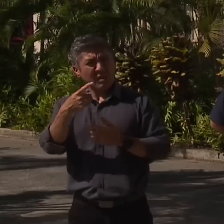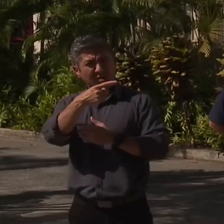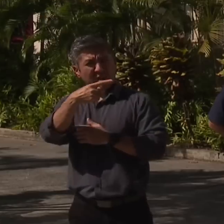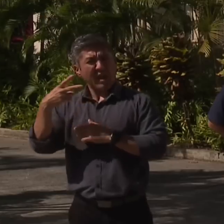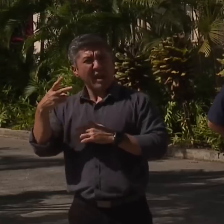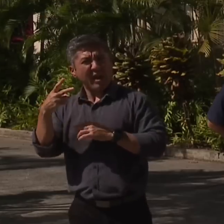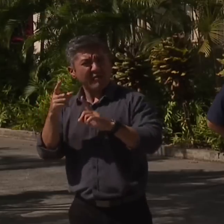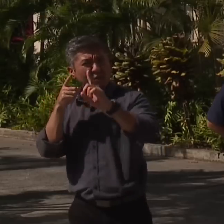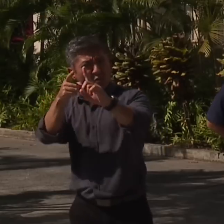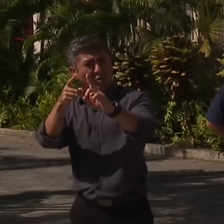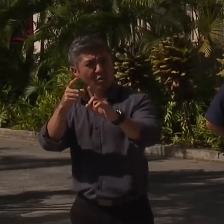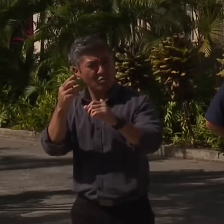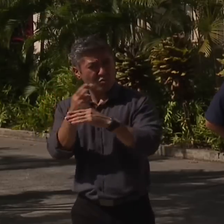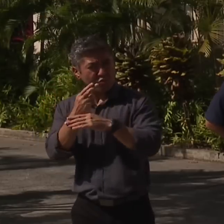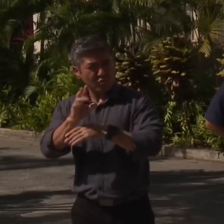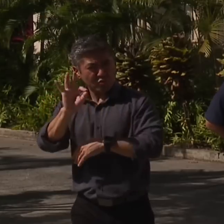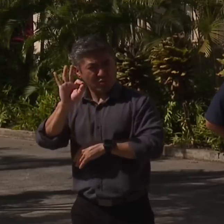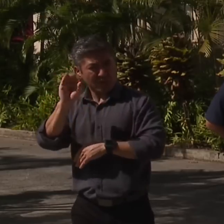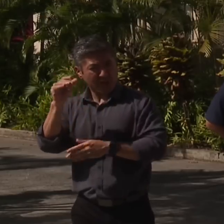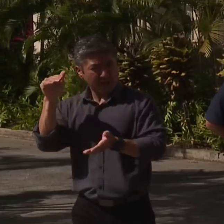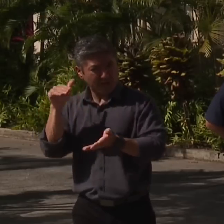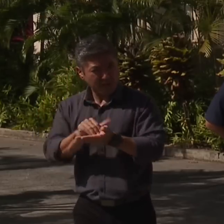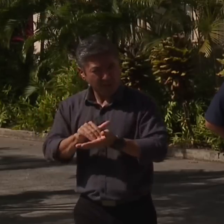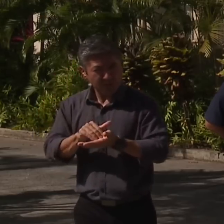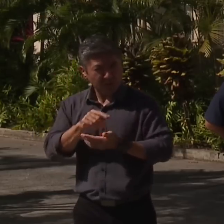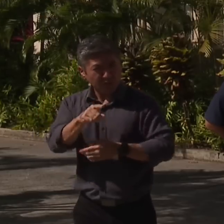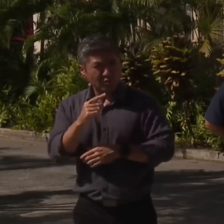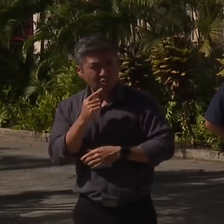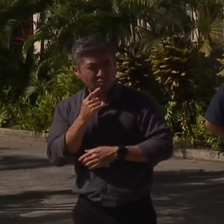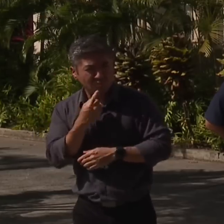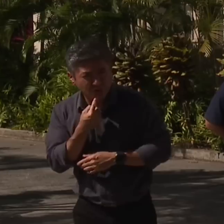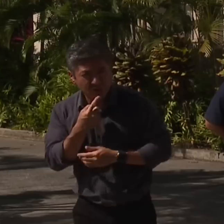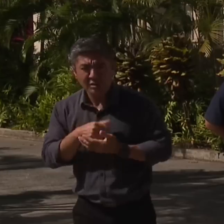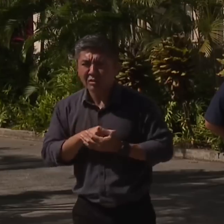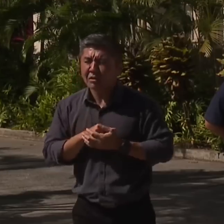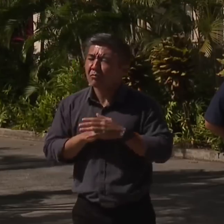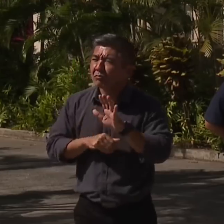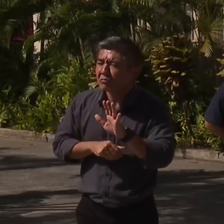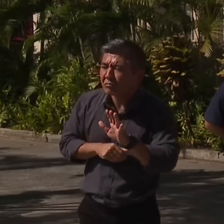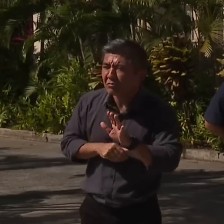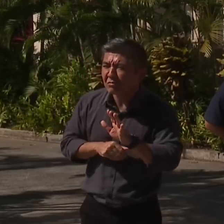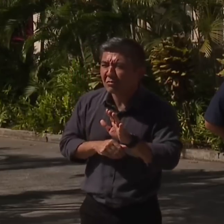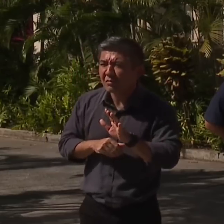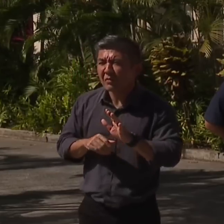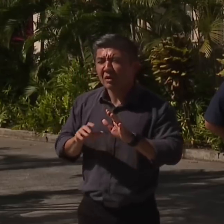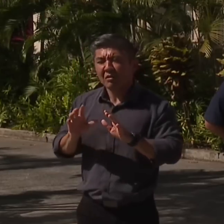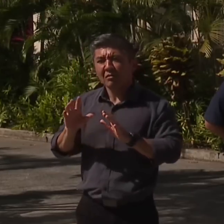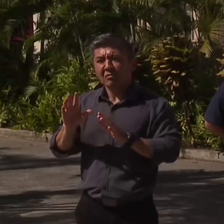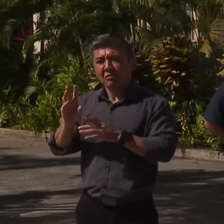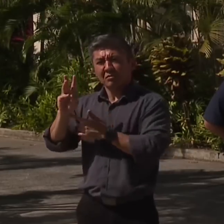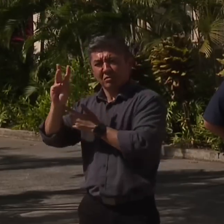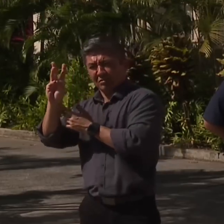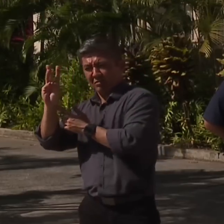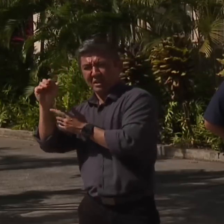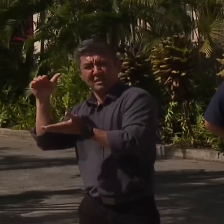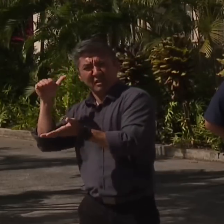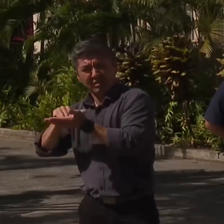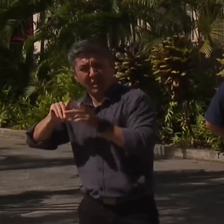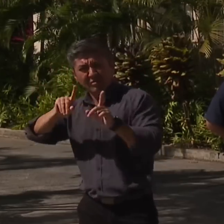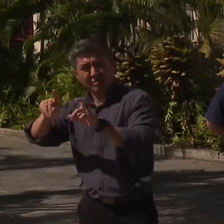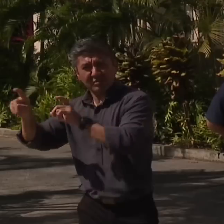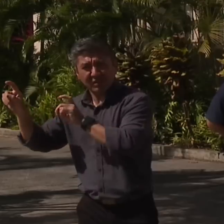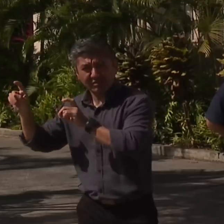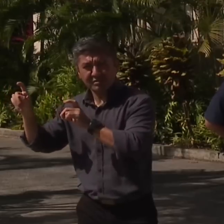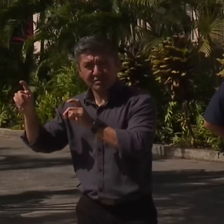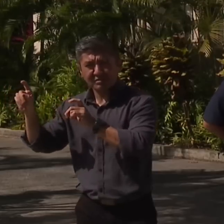the 90,000 tests. Are you disappointed in that at all? Well, I think we've used about 60,000